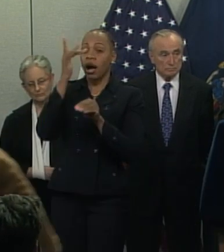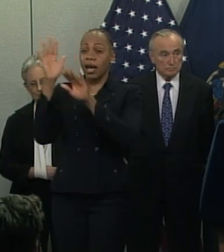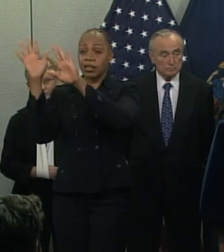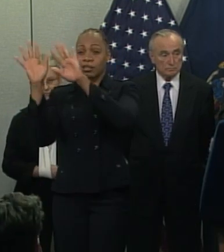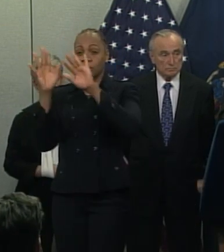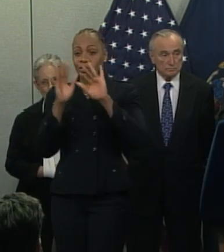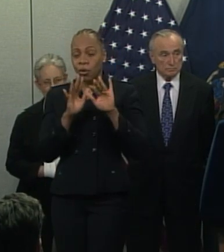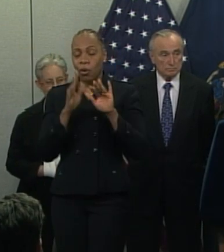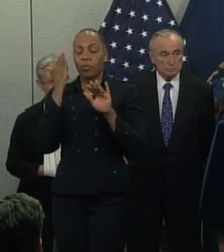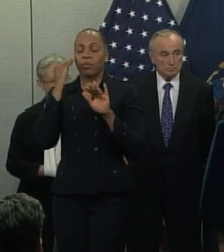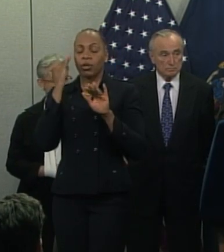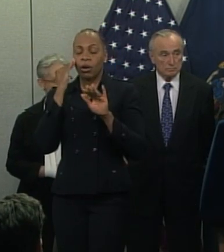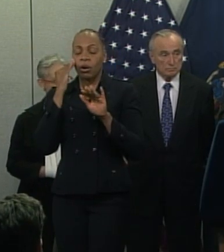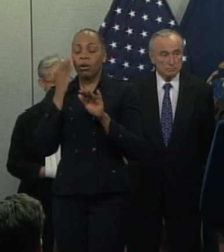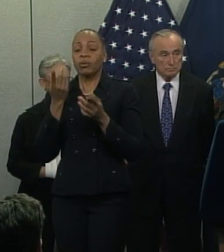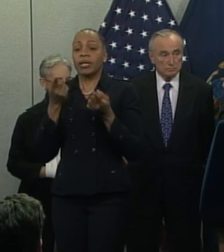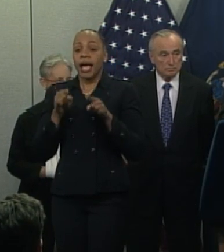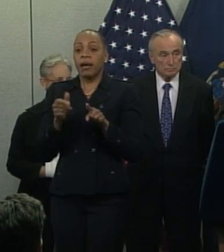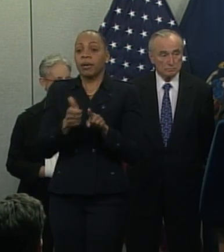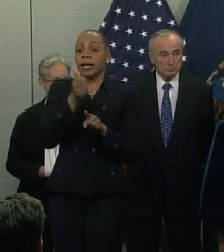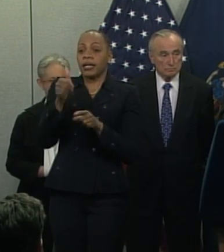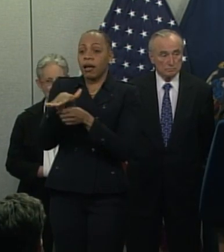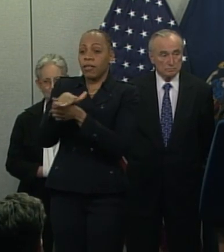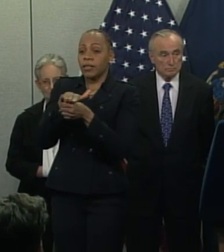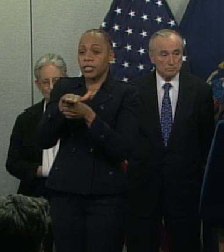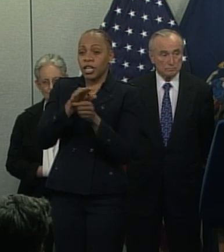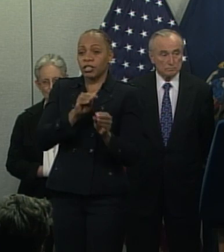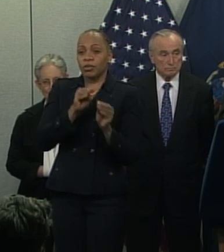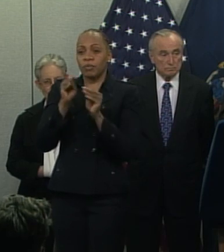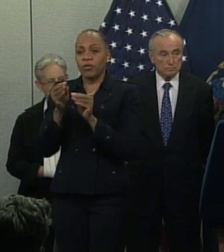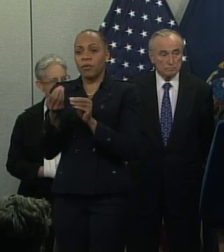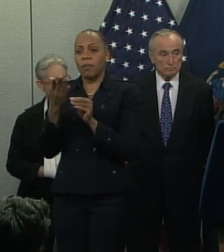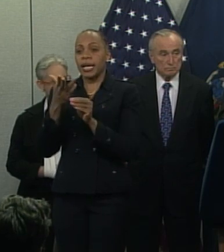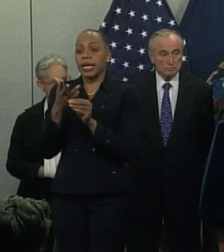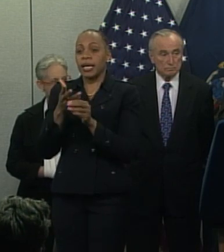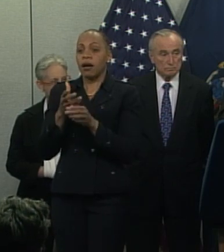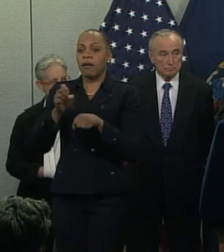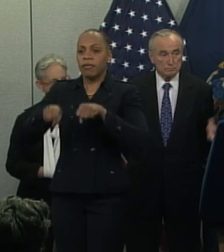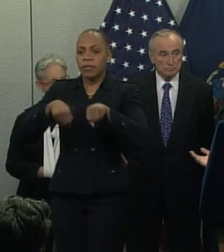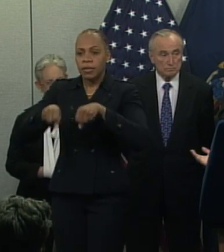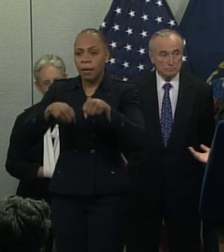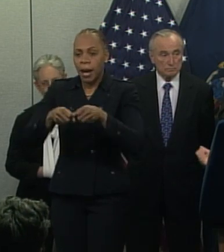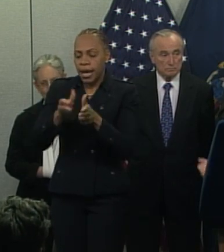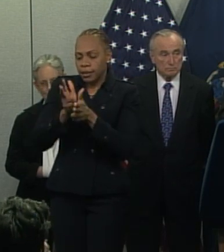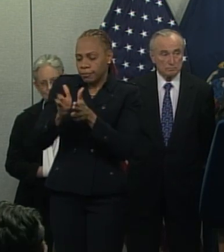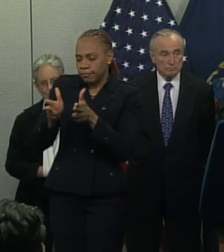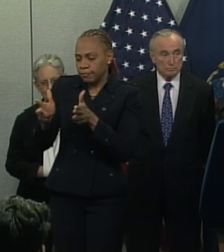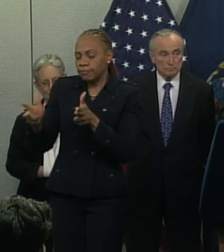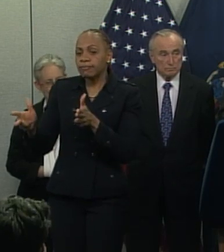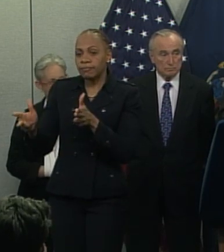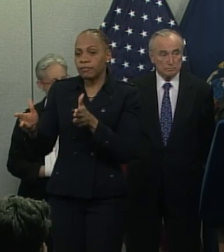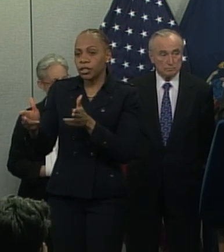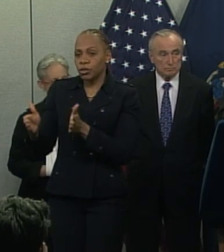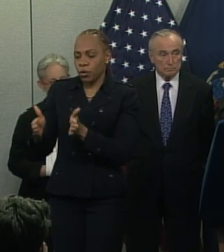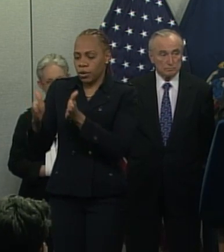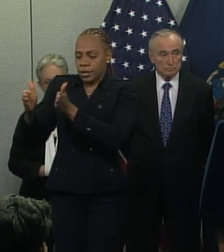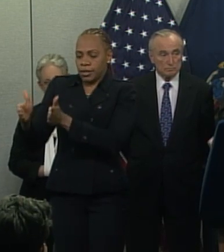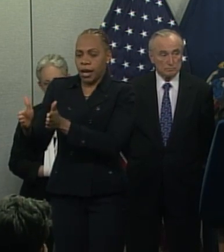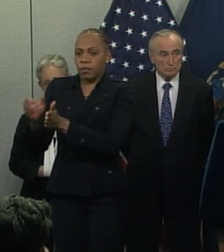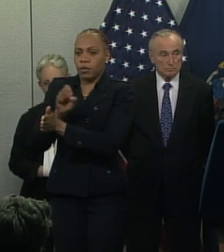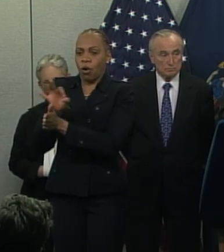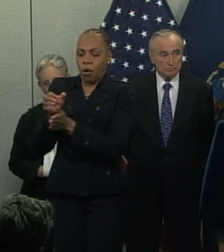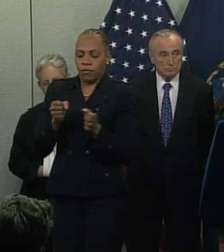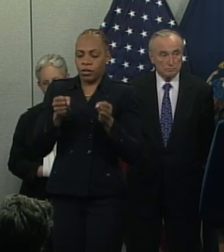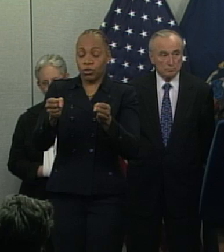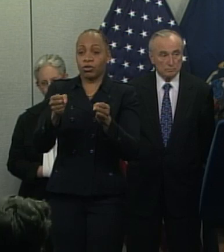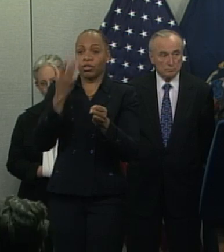and the other stations were moving a lot of the bikes that are on the streets onto sidewalk stations so that we can get them off the streets and make